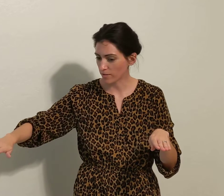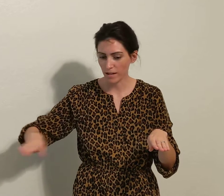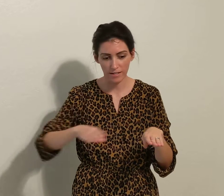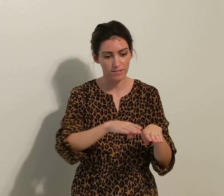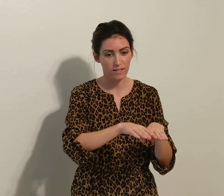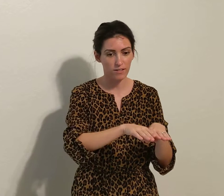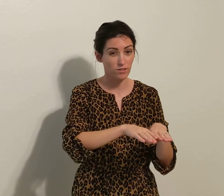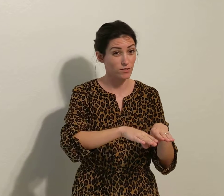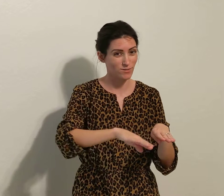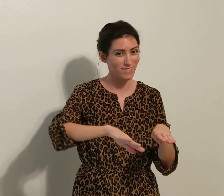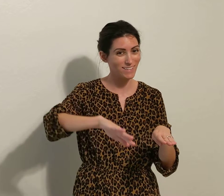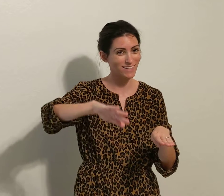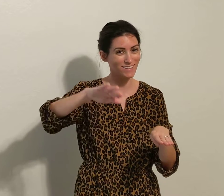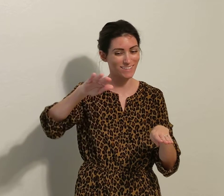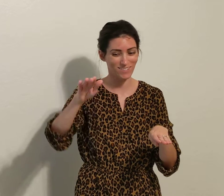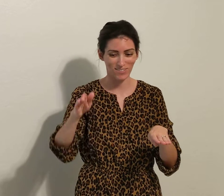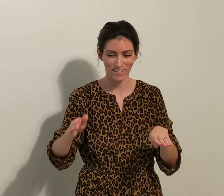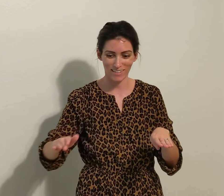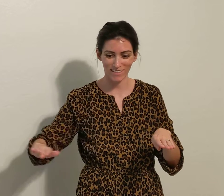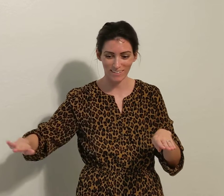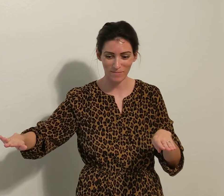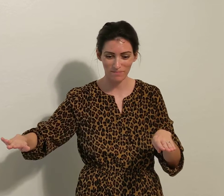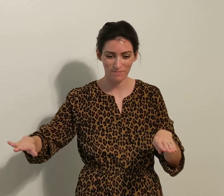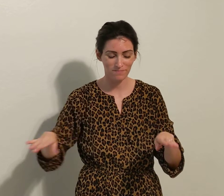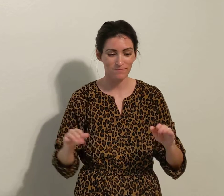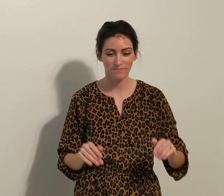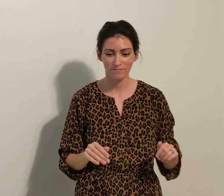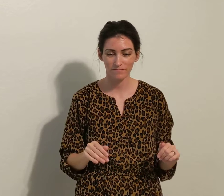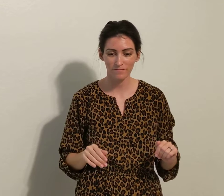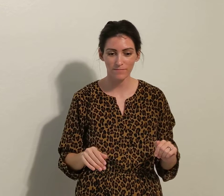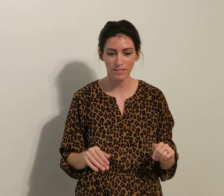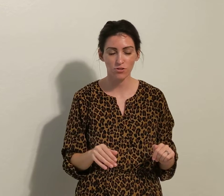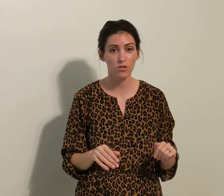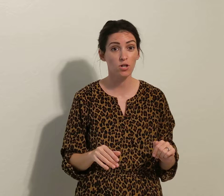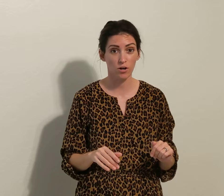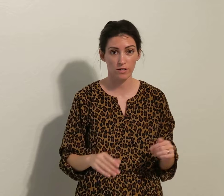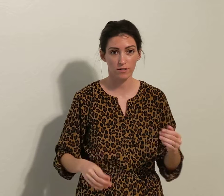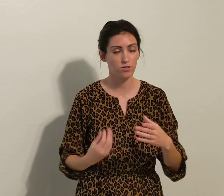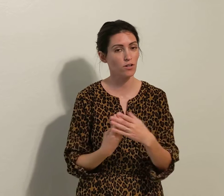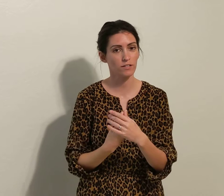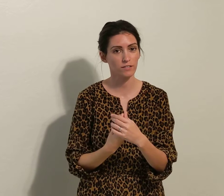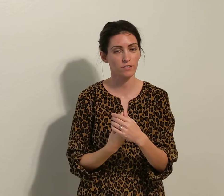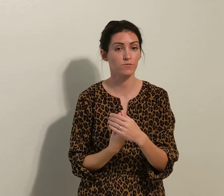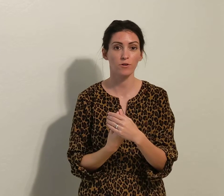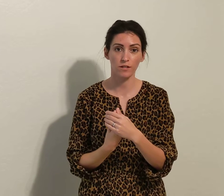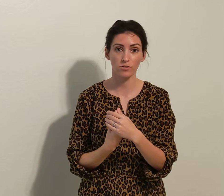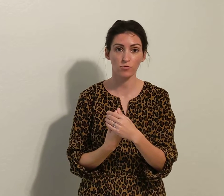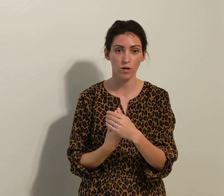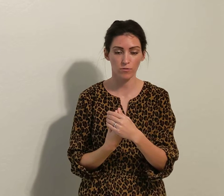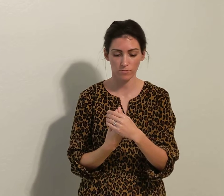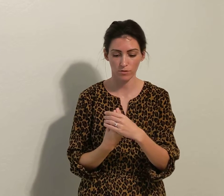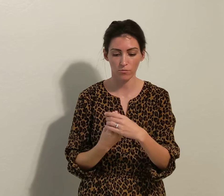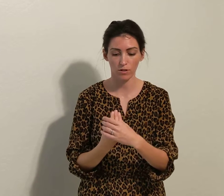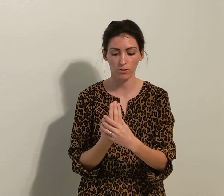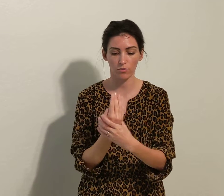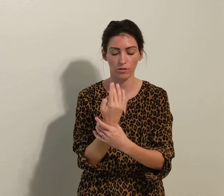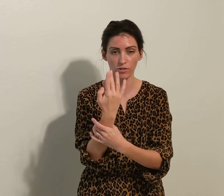That is a hill. Can you see it? Can you see the hill? To the garden. Garden is where things grow. So we are going to